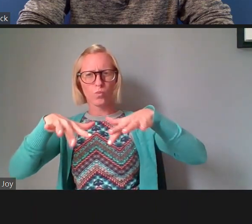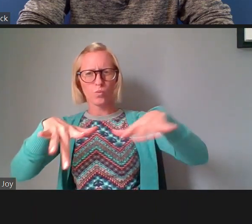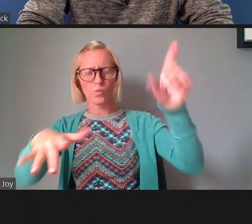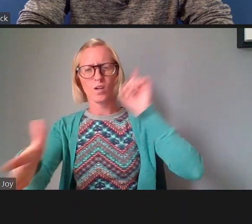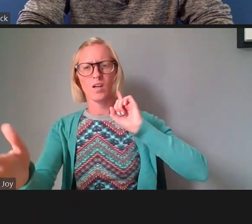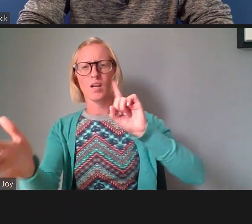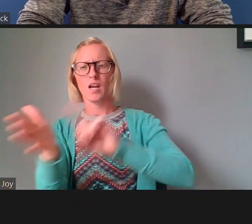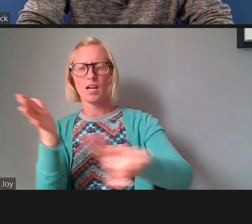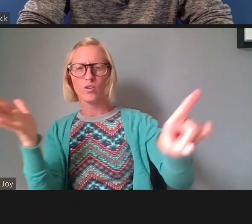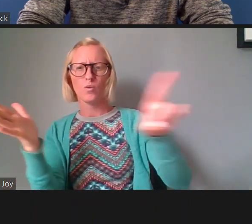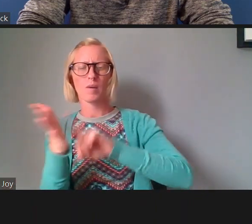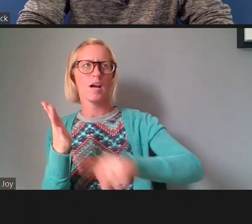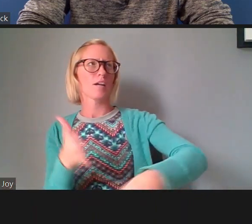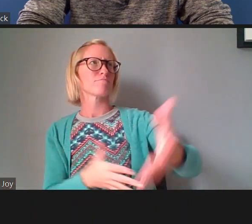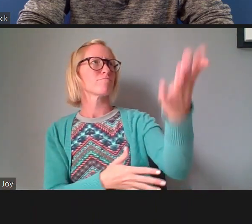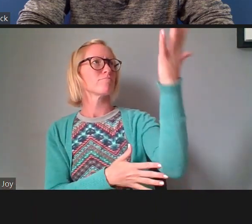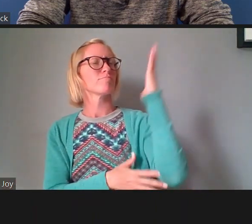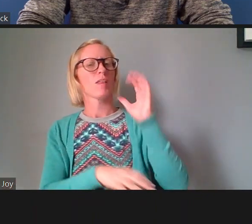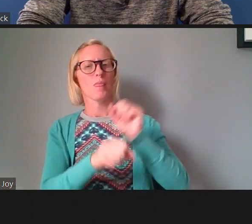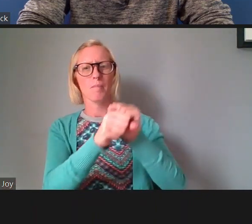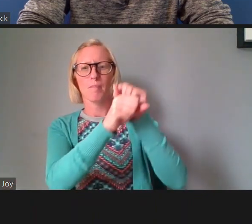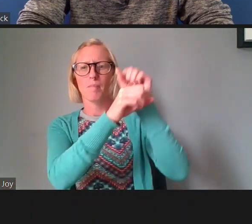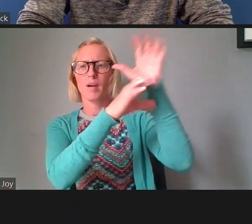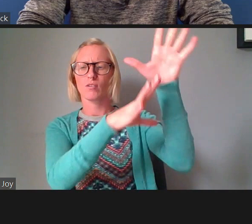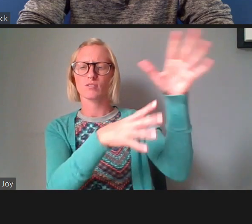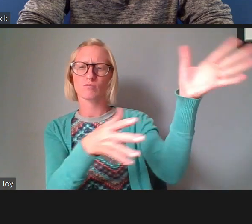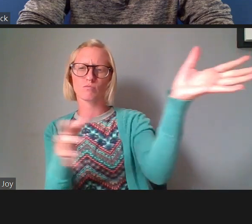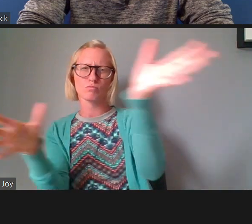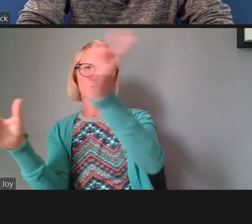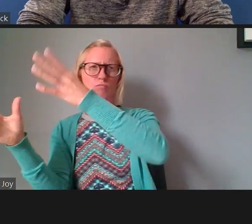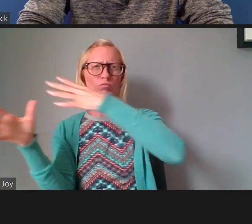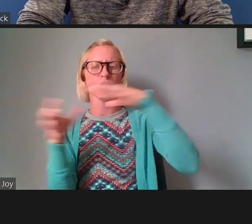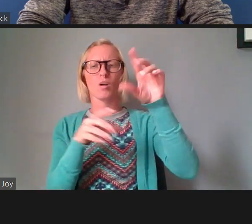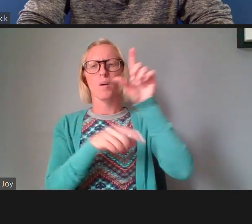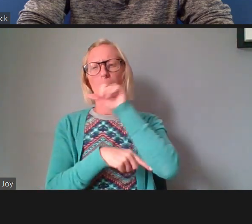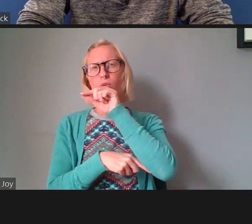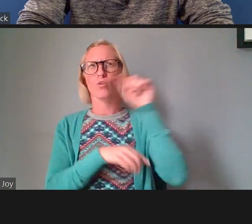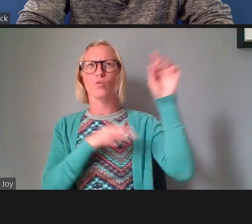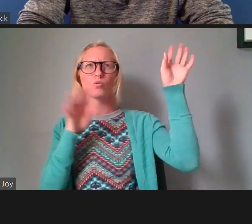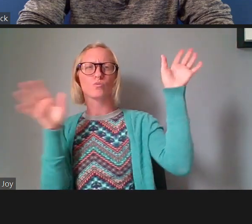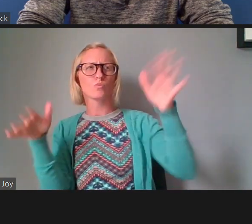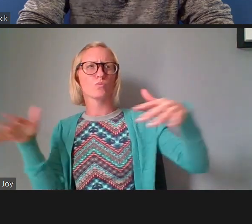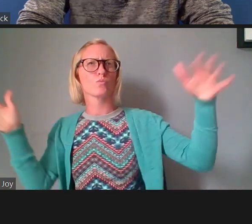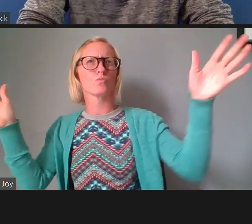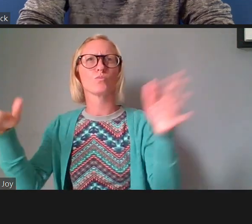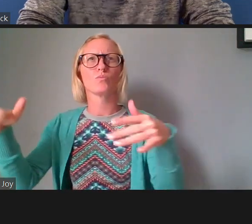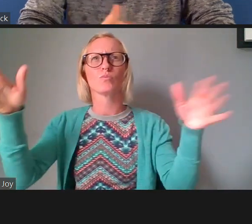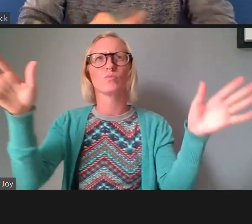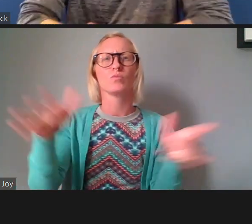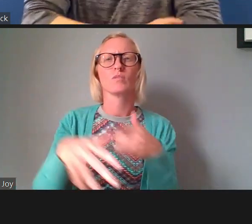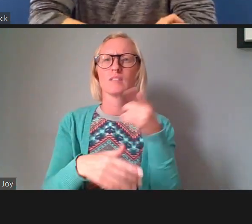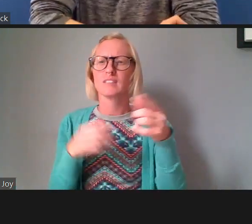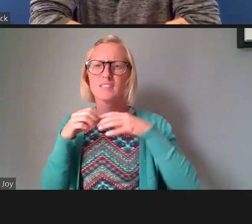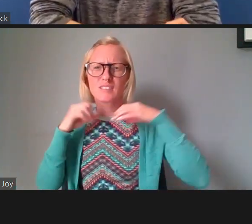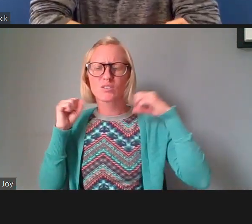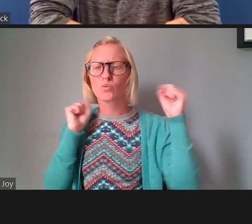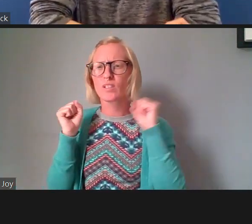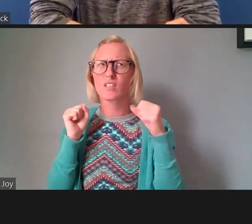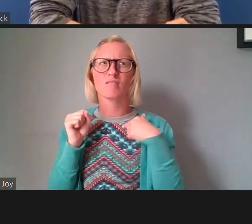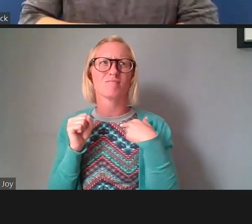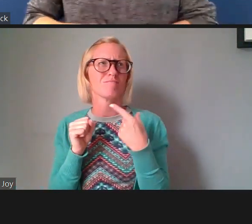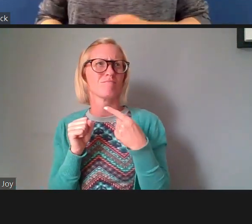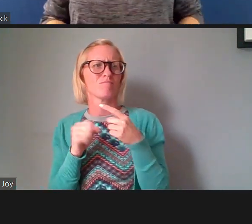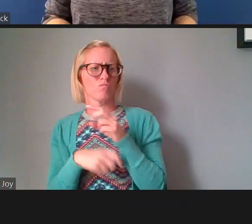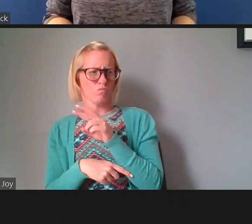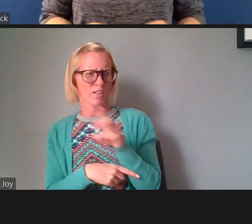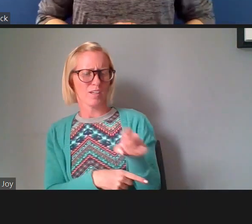pink granite of the mountain. Clouds of birds rose from the treetops, and something squealed and ran in the undergrowth.